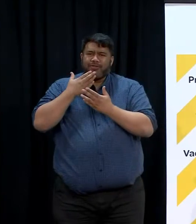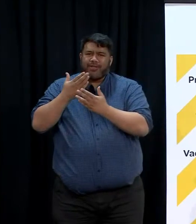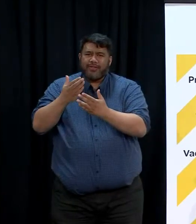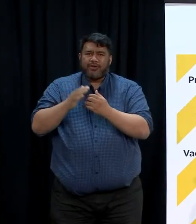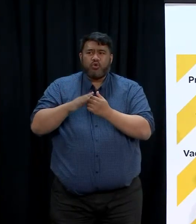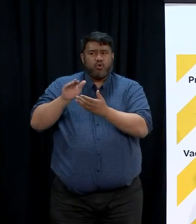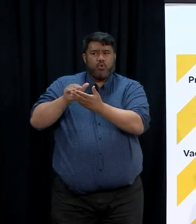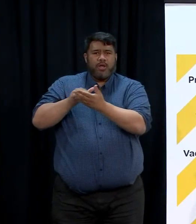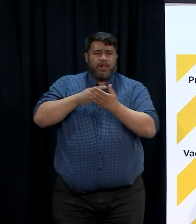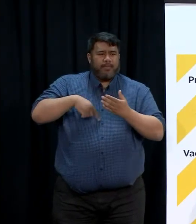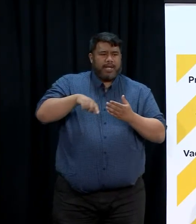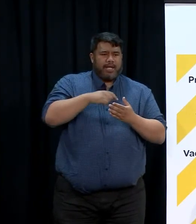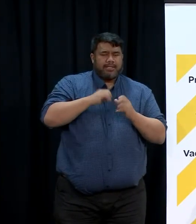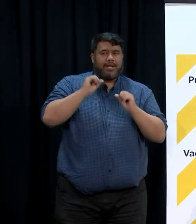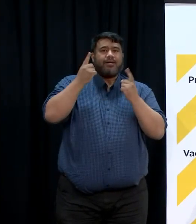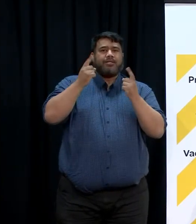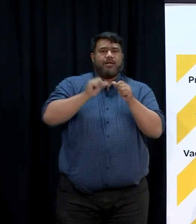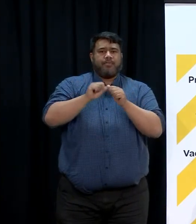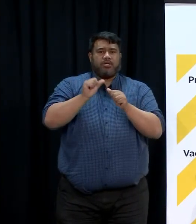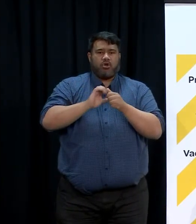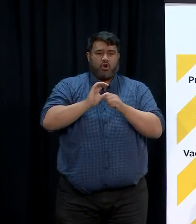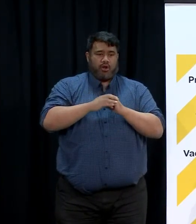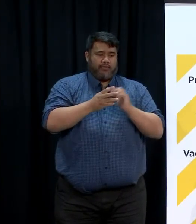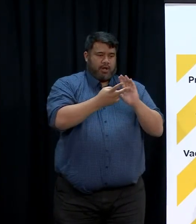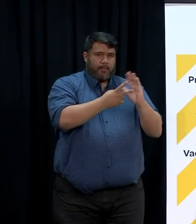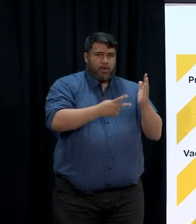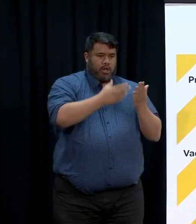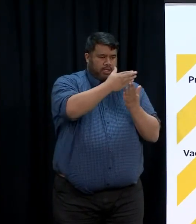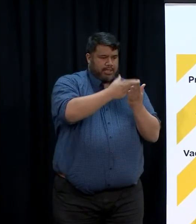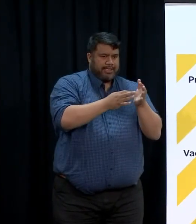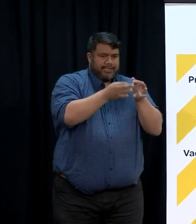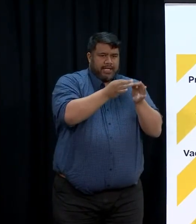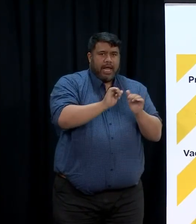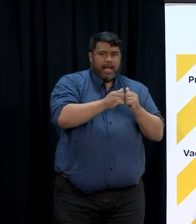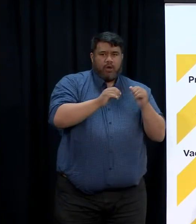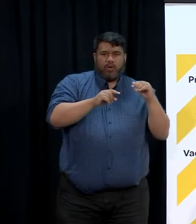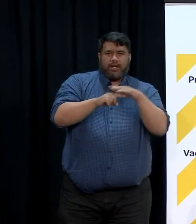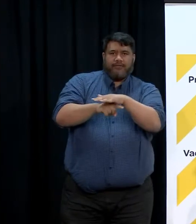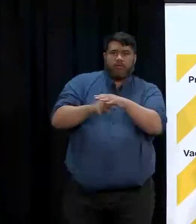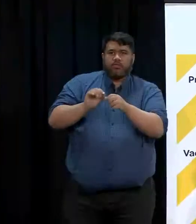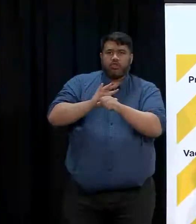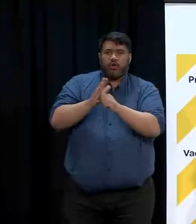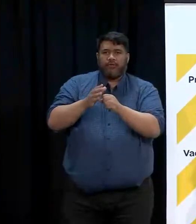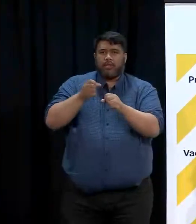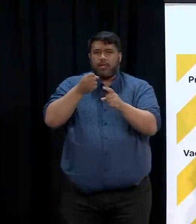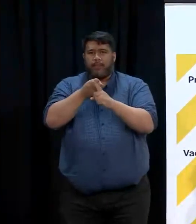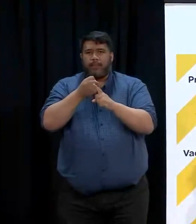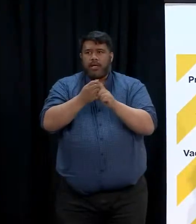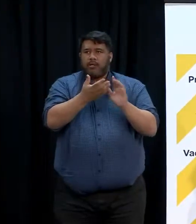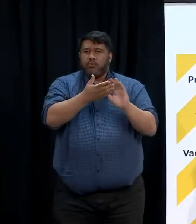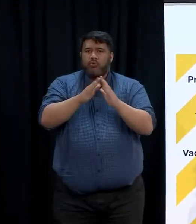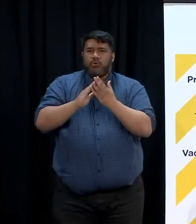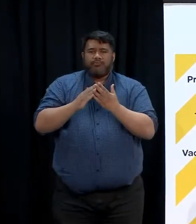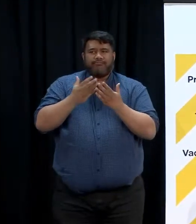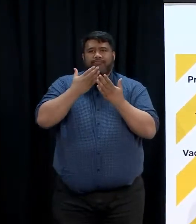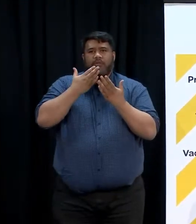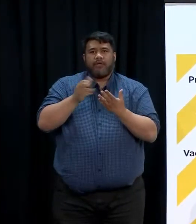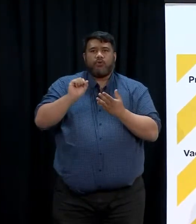decision makers understand the impact of different policies and decisions, including the impact of vaccination on our pandemic